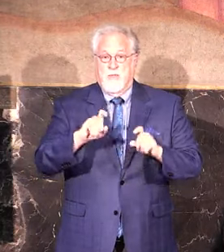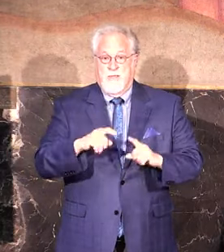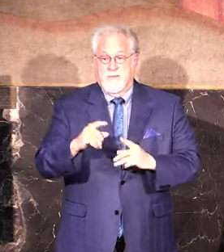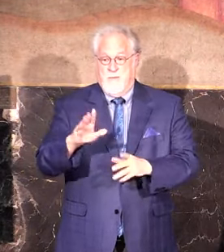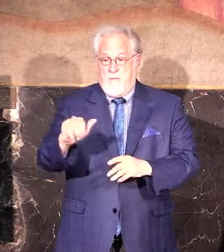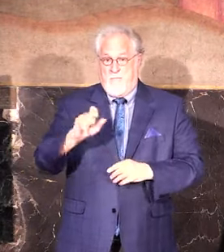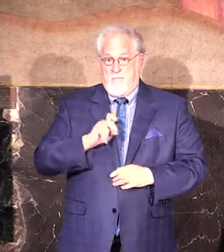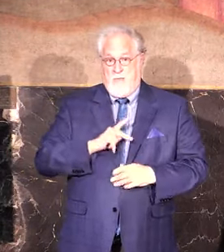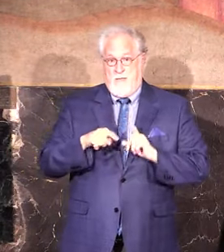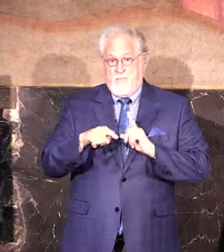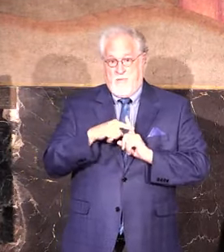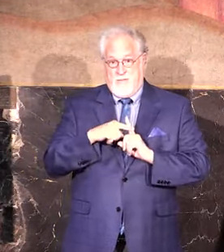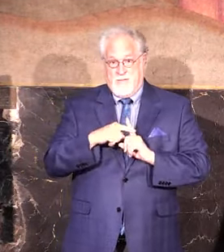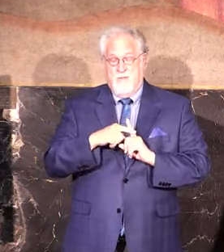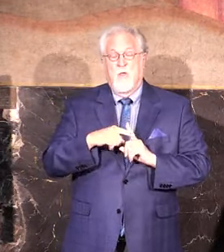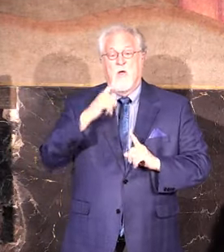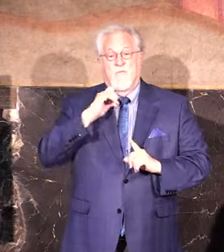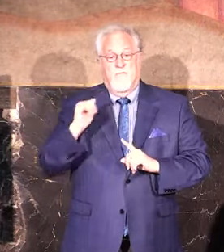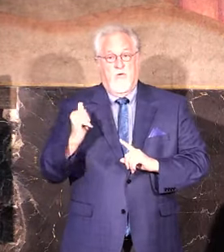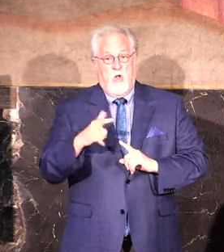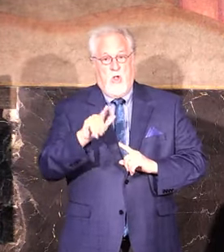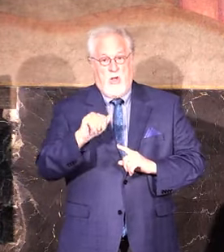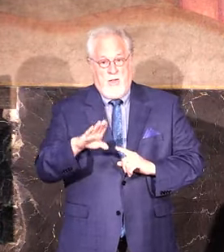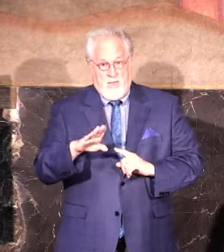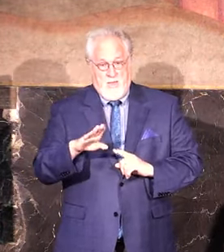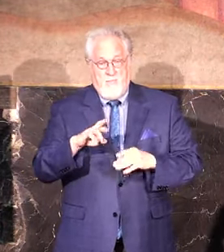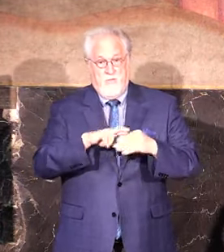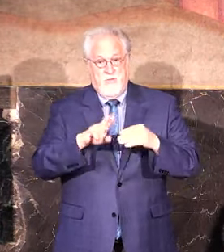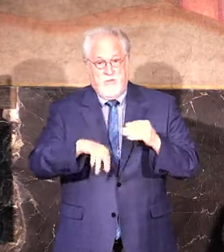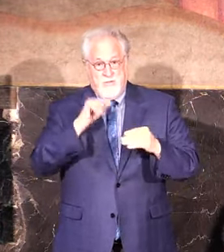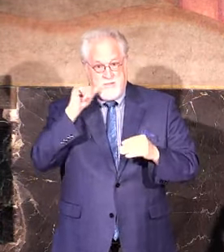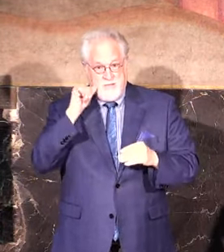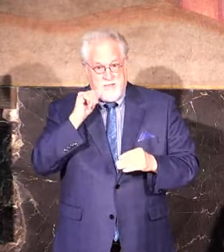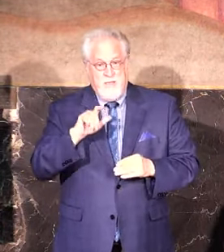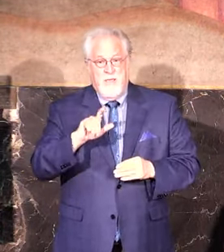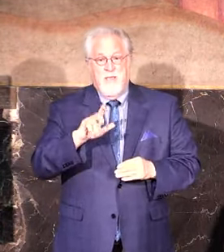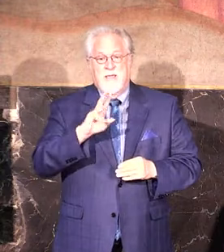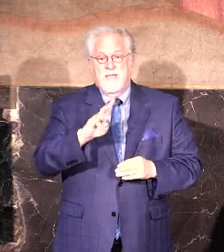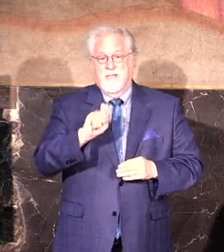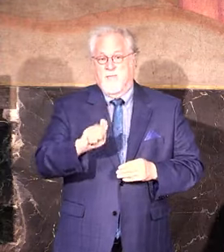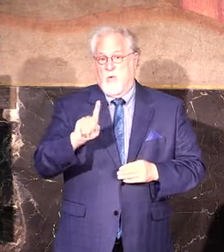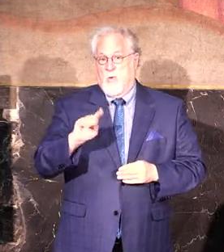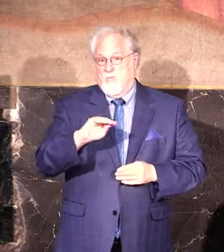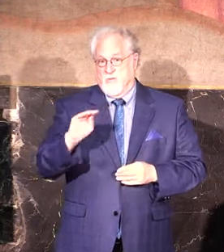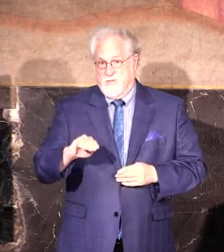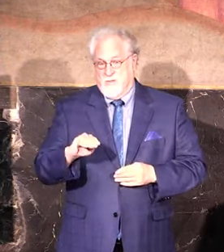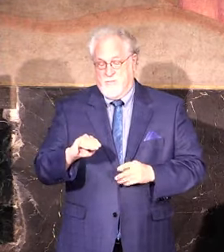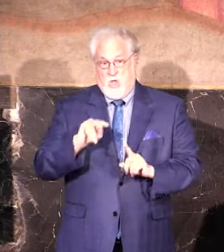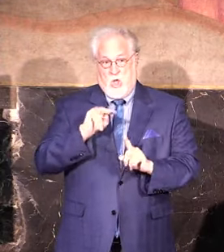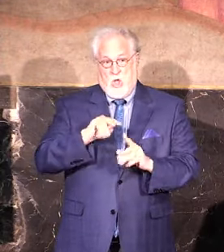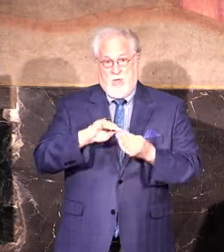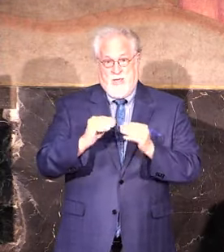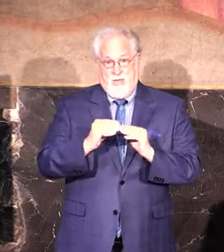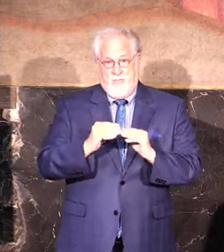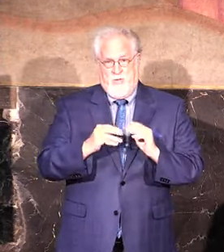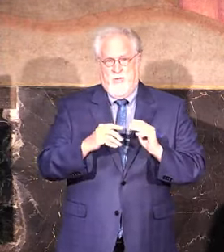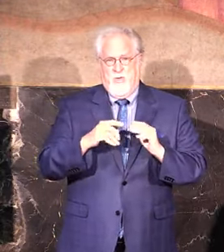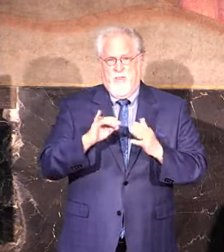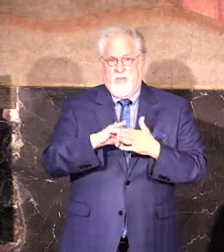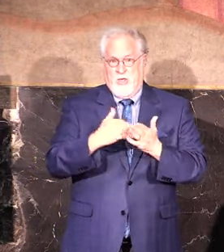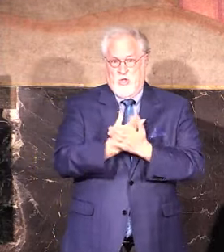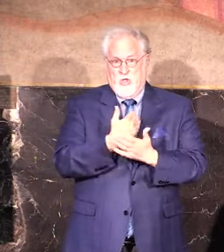positive, on all lab results that were reported yesterday was 6.1%. If you look at that number that I gave you that represented the